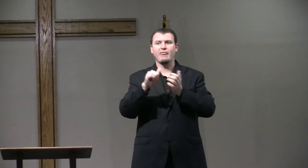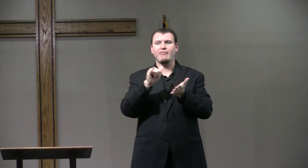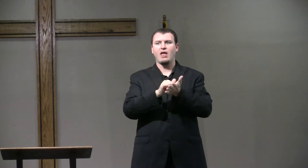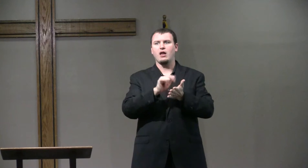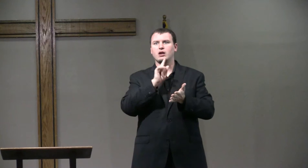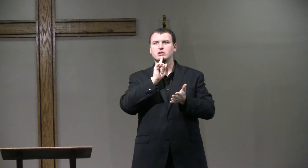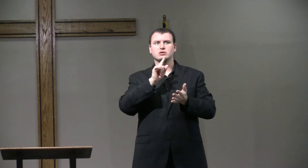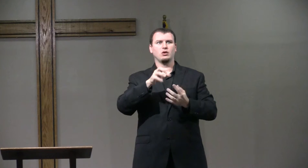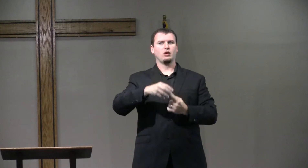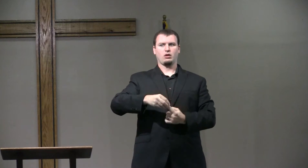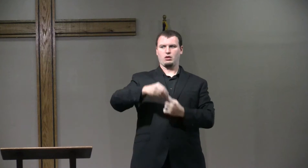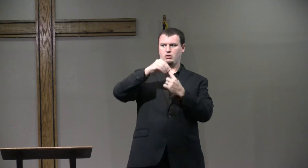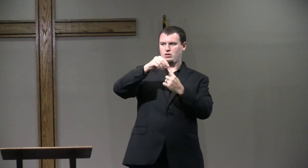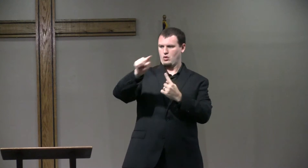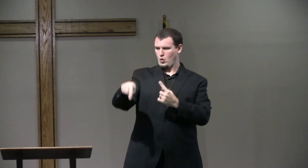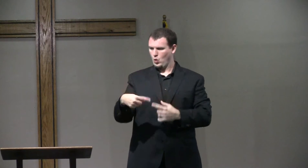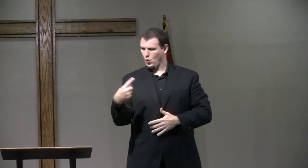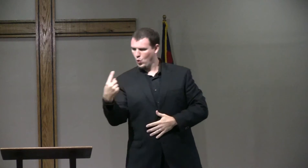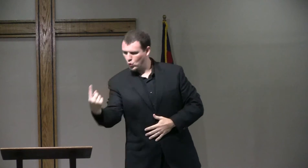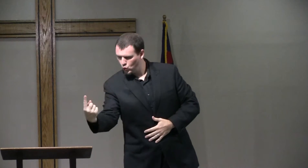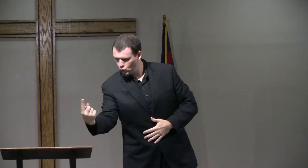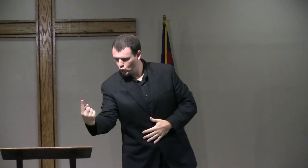talks about there is no temptation